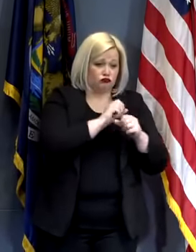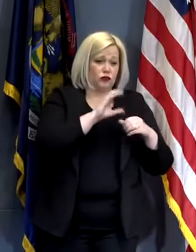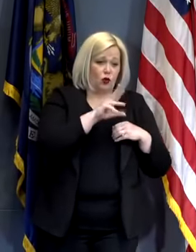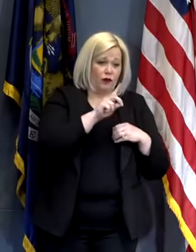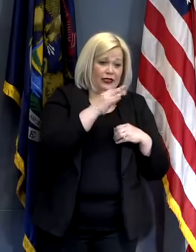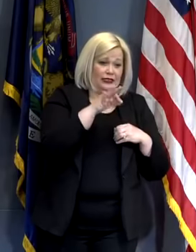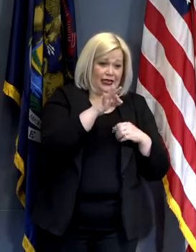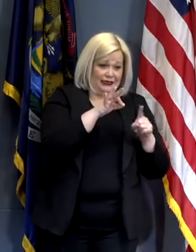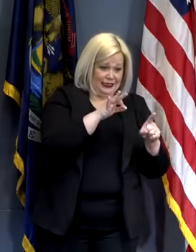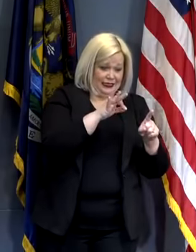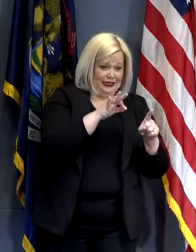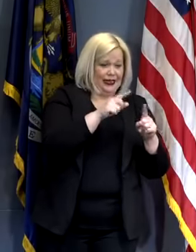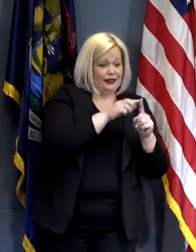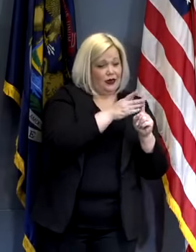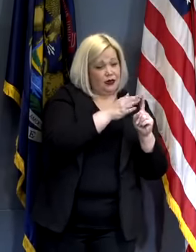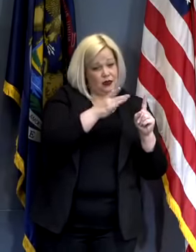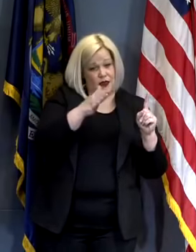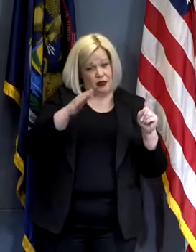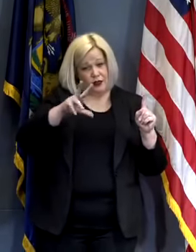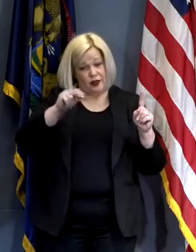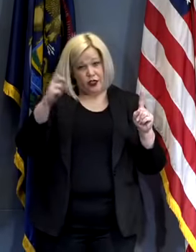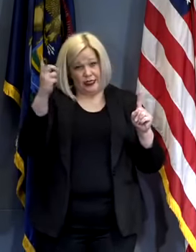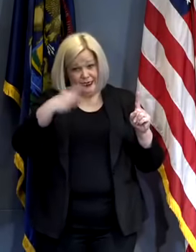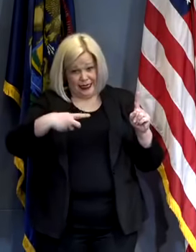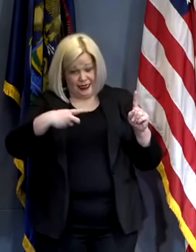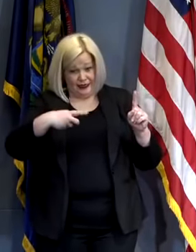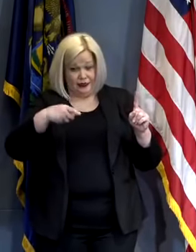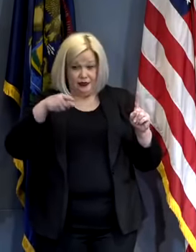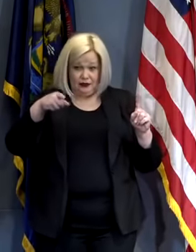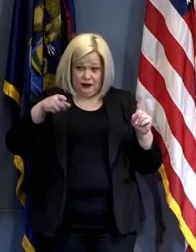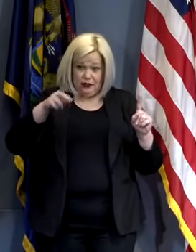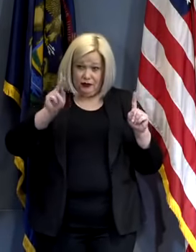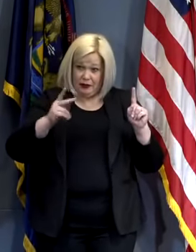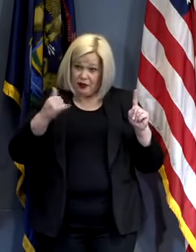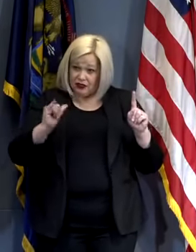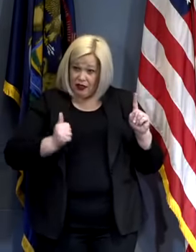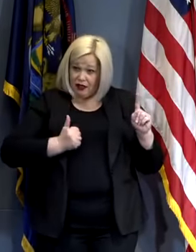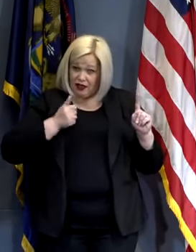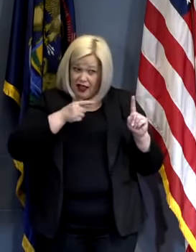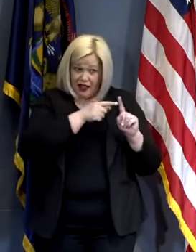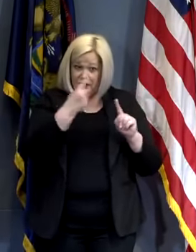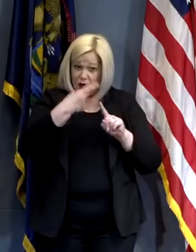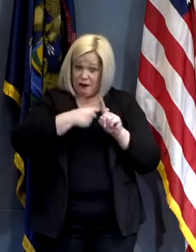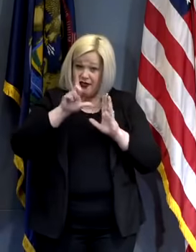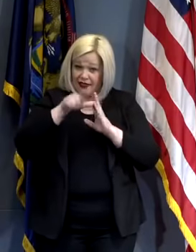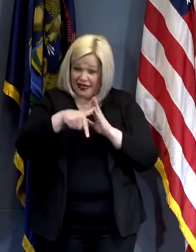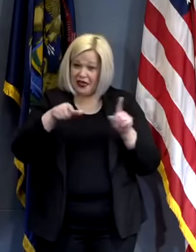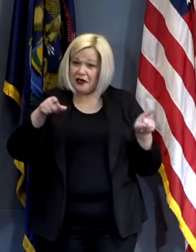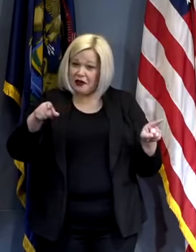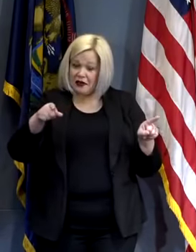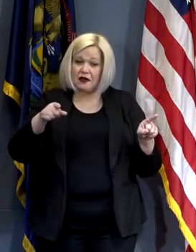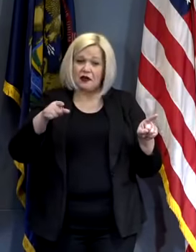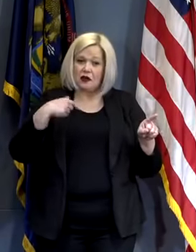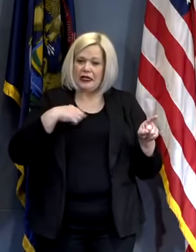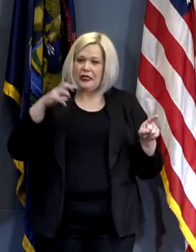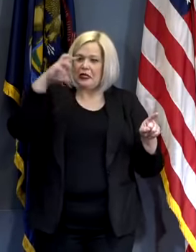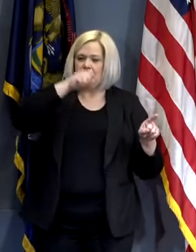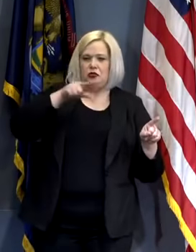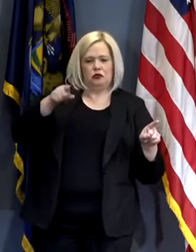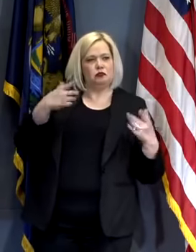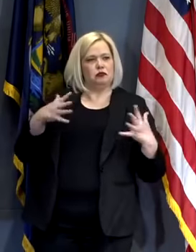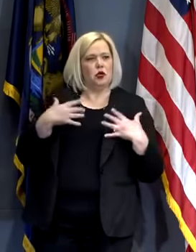30 days, and the people who are still, I hate to say it, but alive at 30 days, we would assume based on how the disease progresses that you